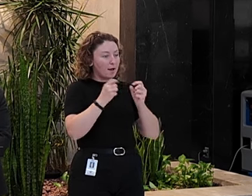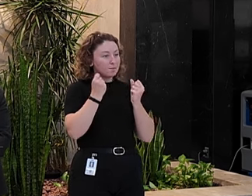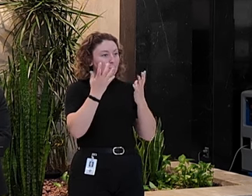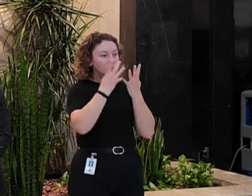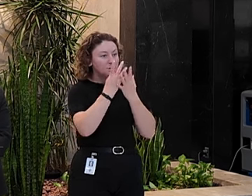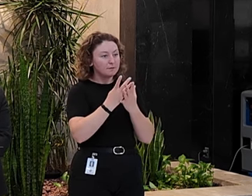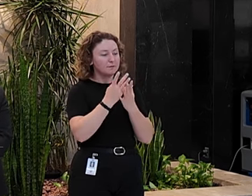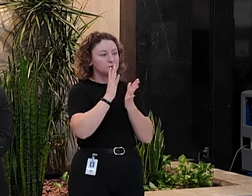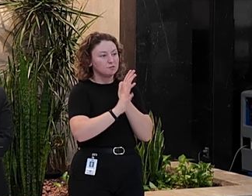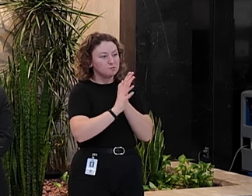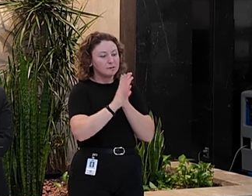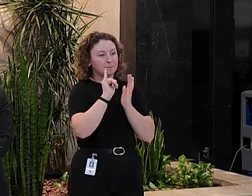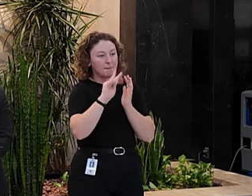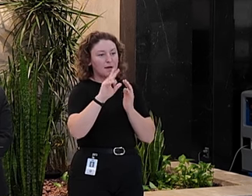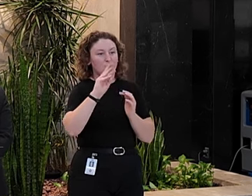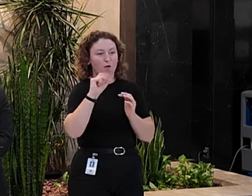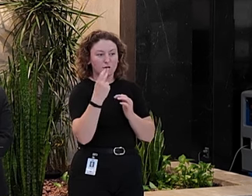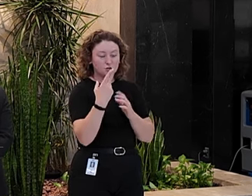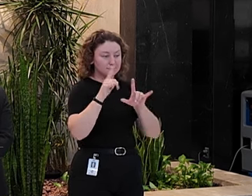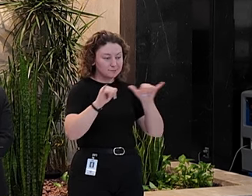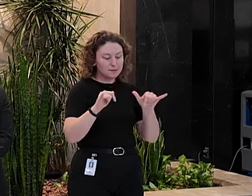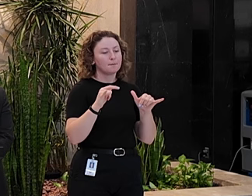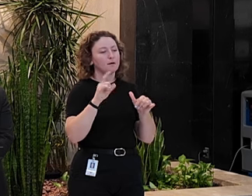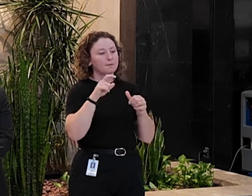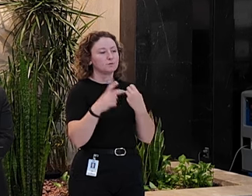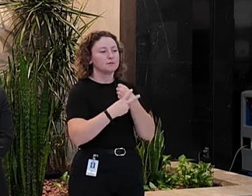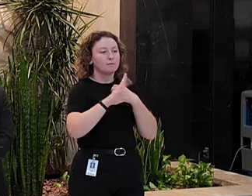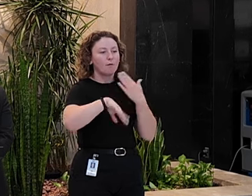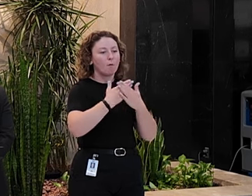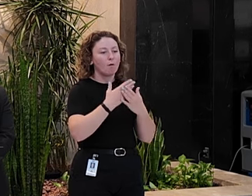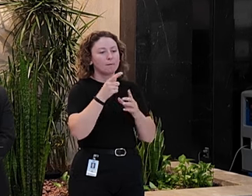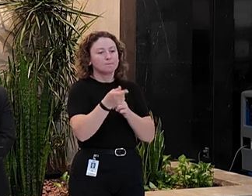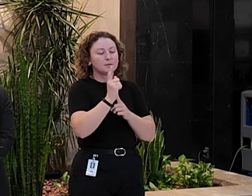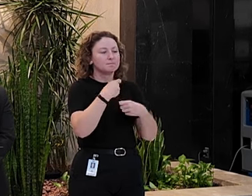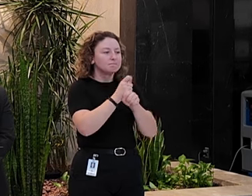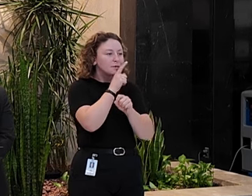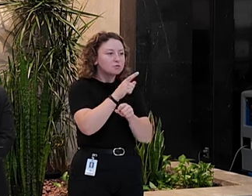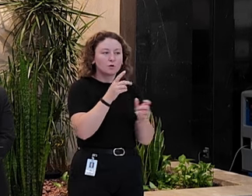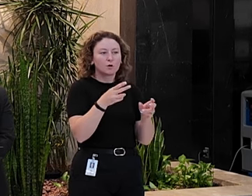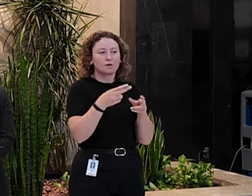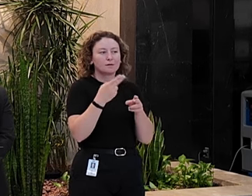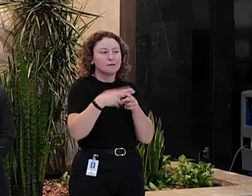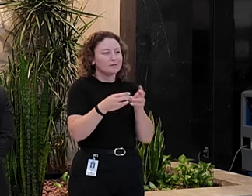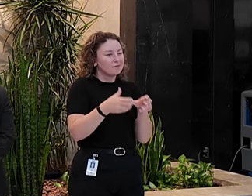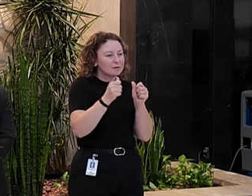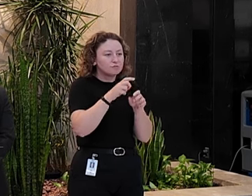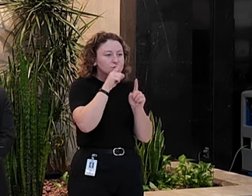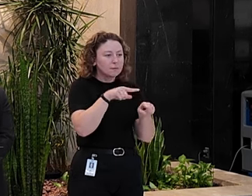filter backwash in a simultaneous manner, that you save all those minutes and make sure that you get the quickest response as